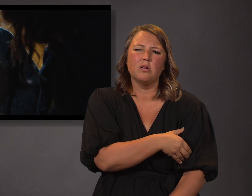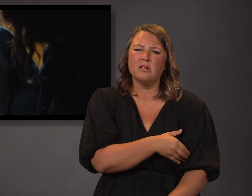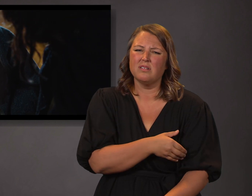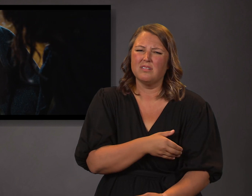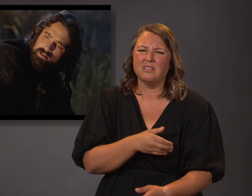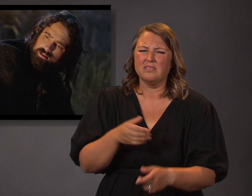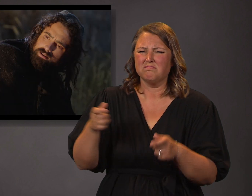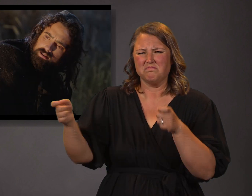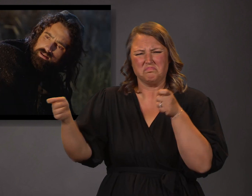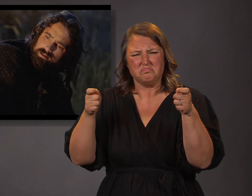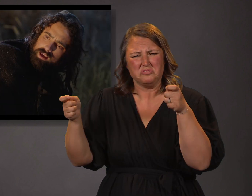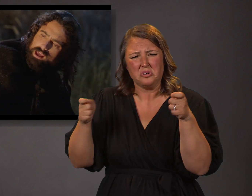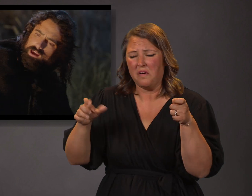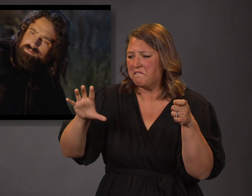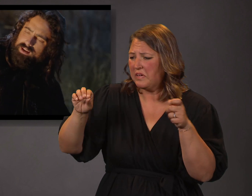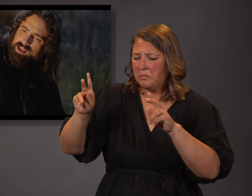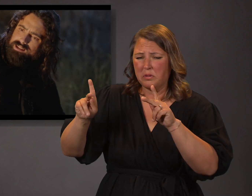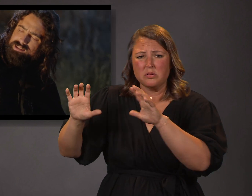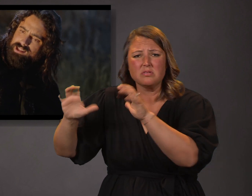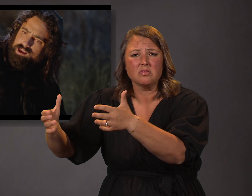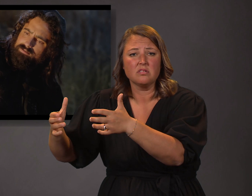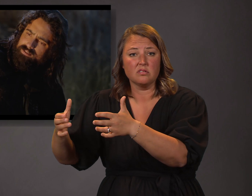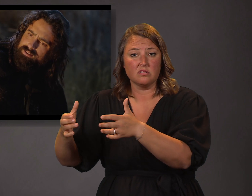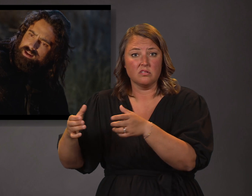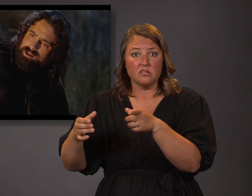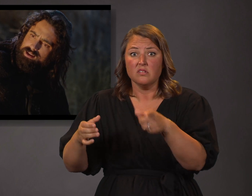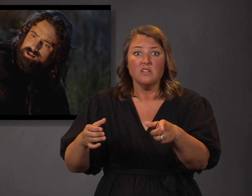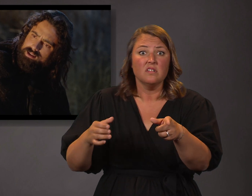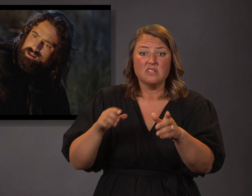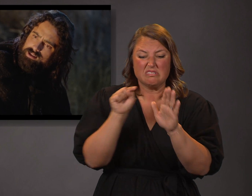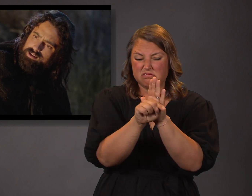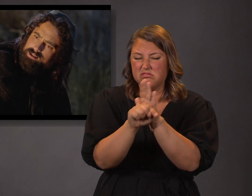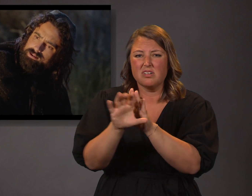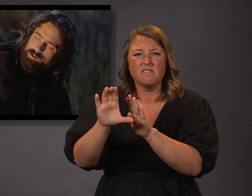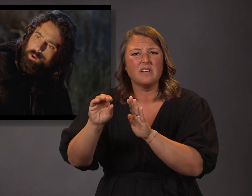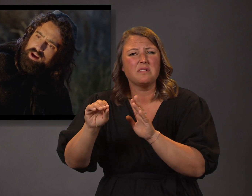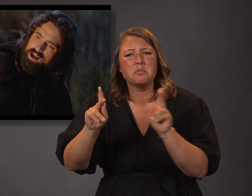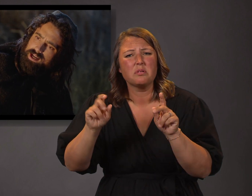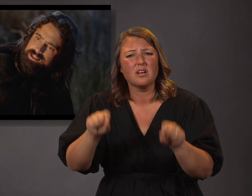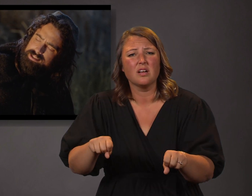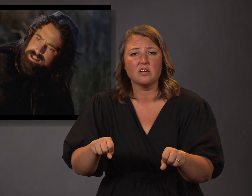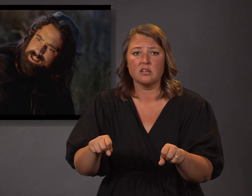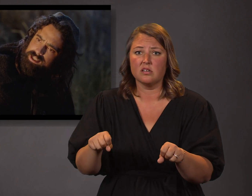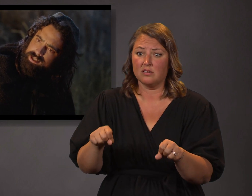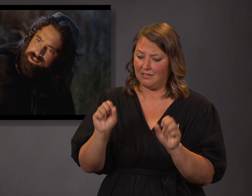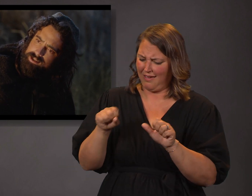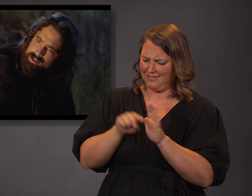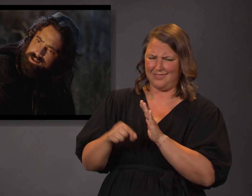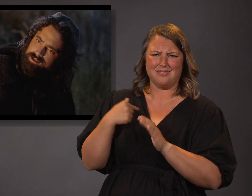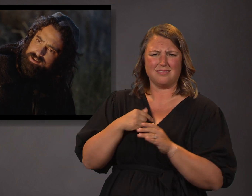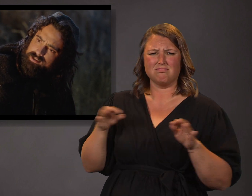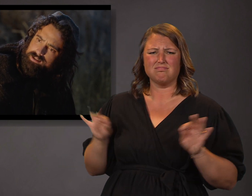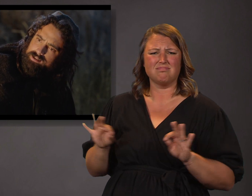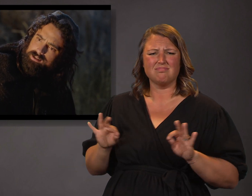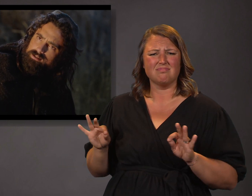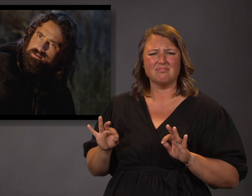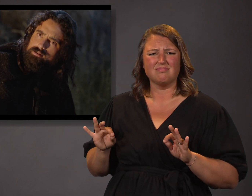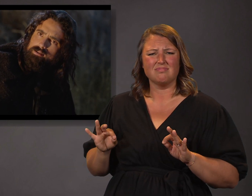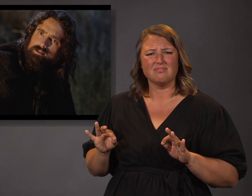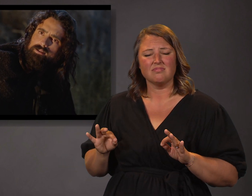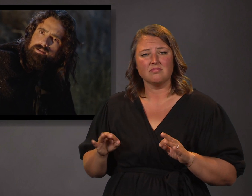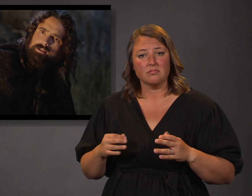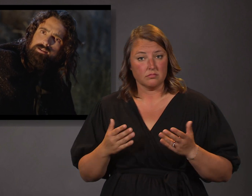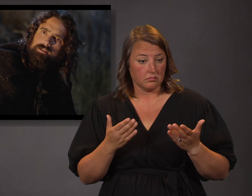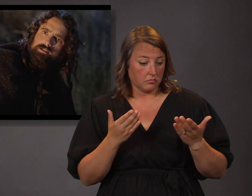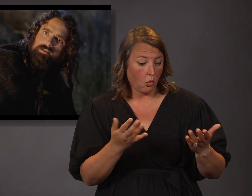50. Yea, even he can slay 50. Then why not us? Let us go up again